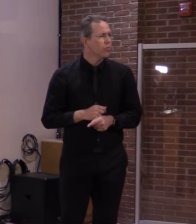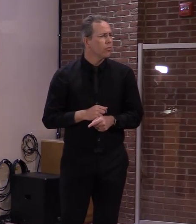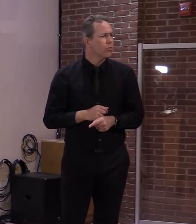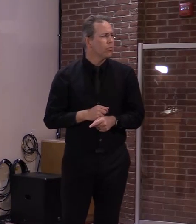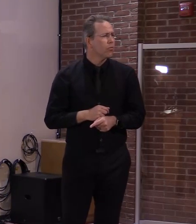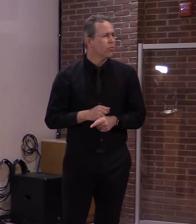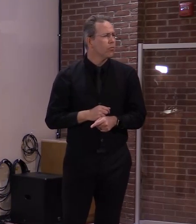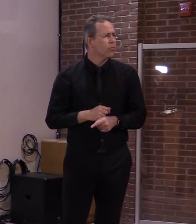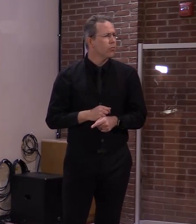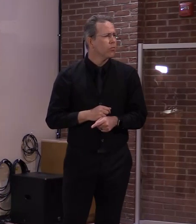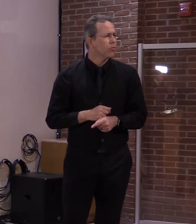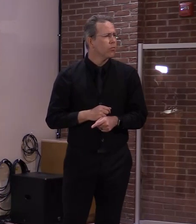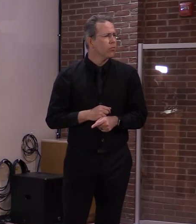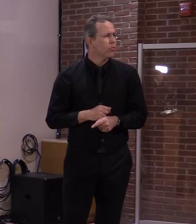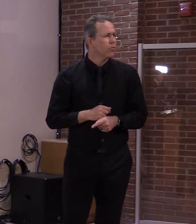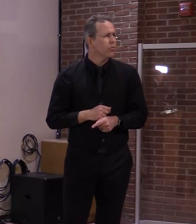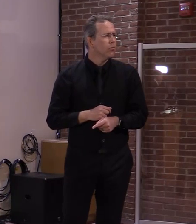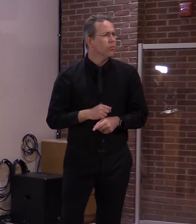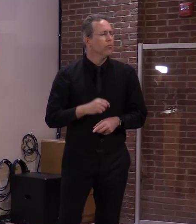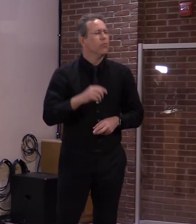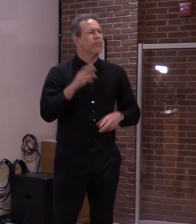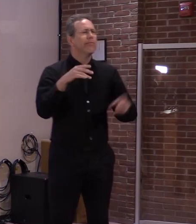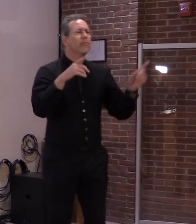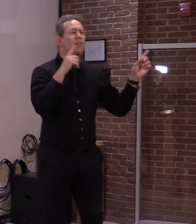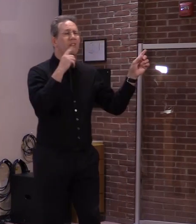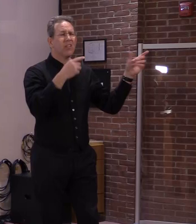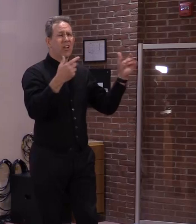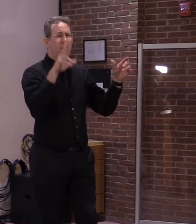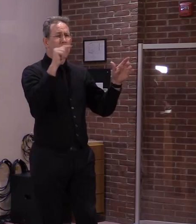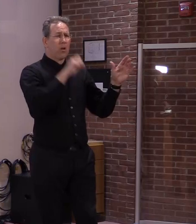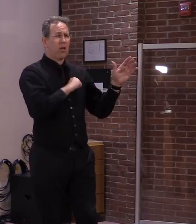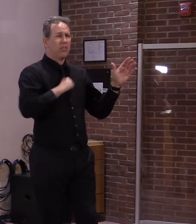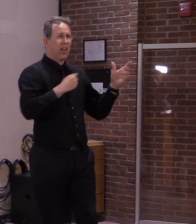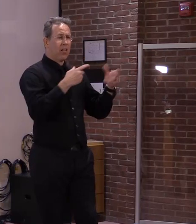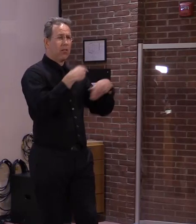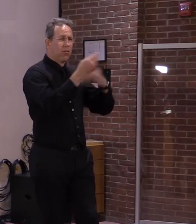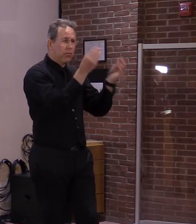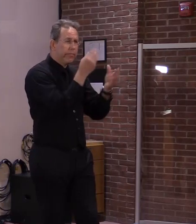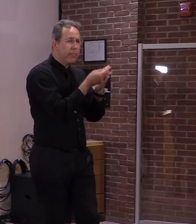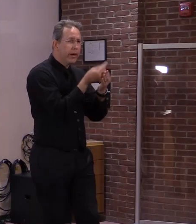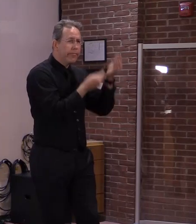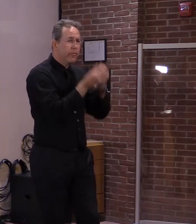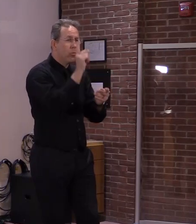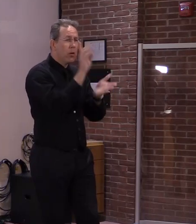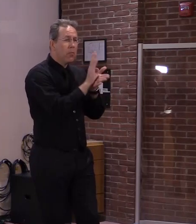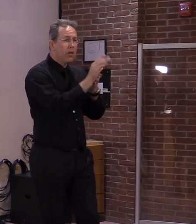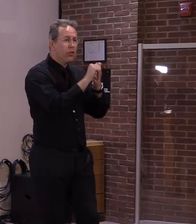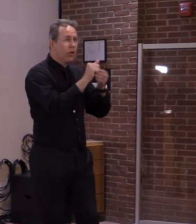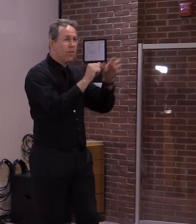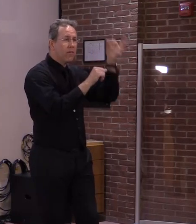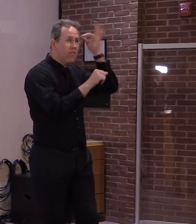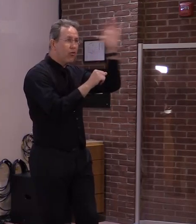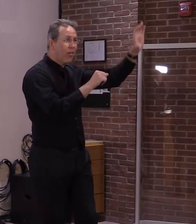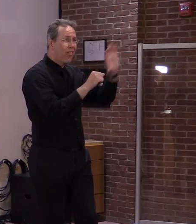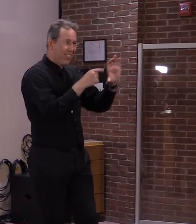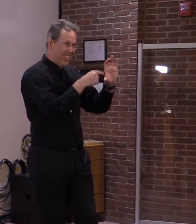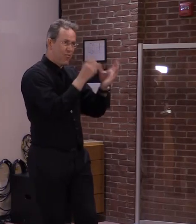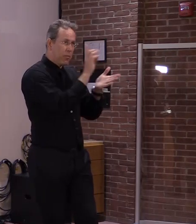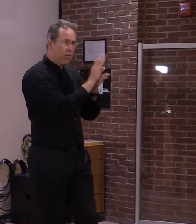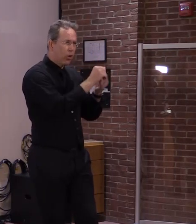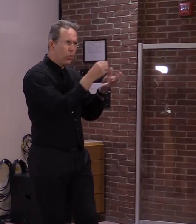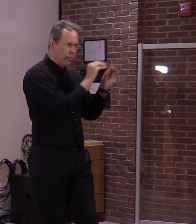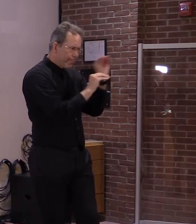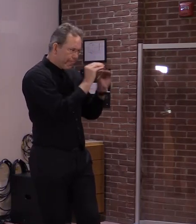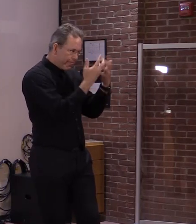to that. I'm opposed to utilizing the money other than for infrastructure. And